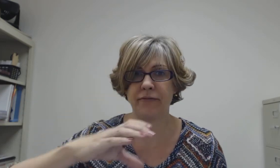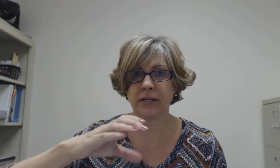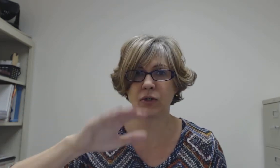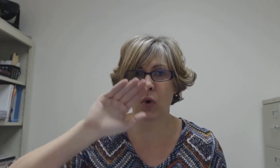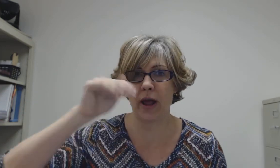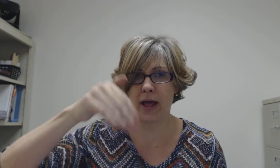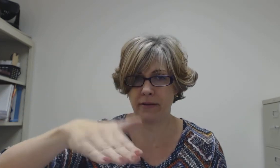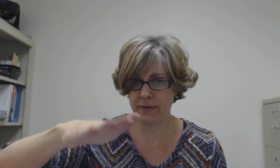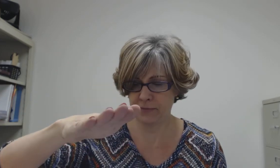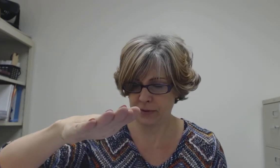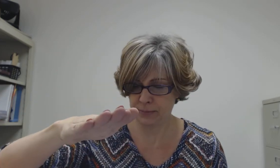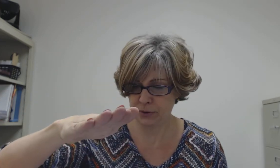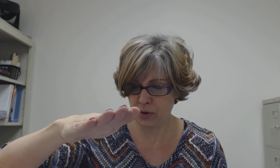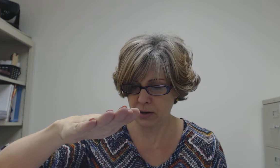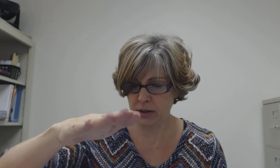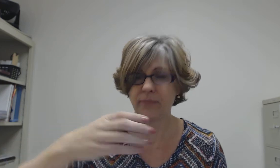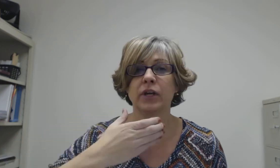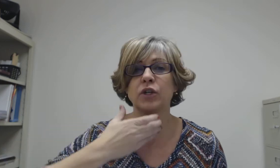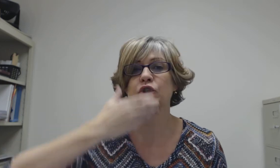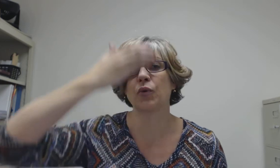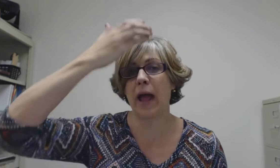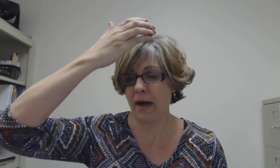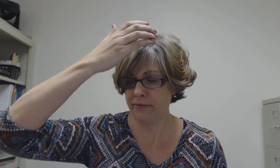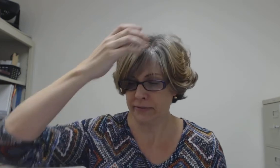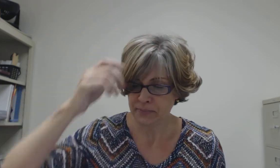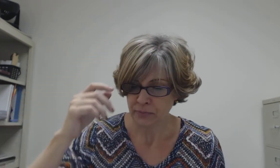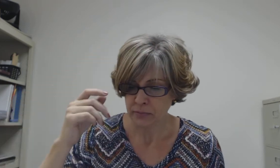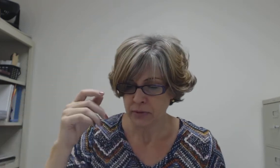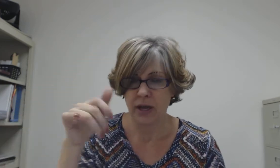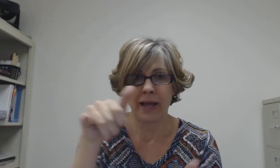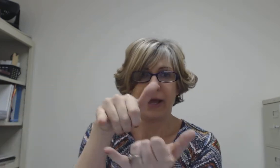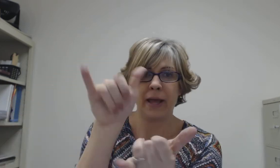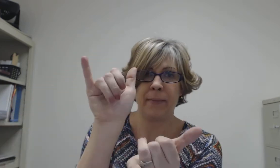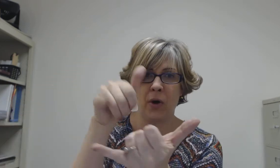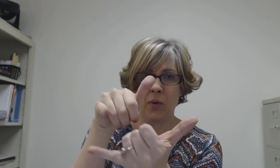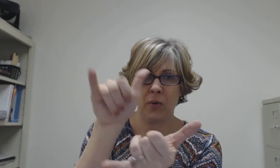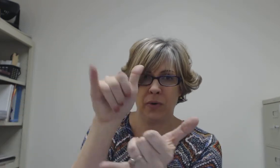elephant or elephant for the trunk, giraffe, hippo,